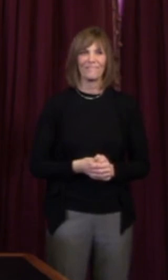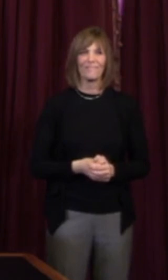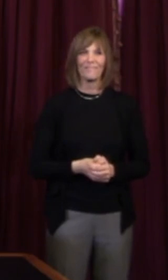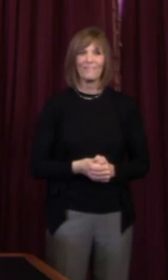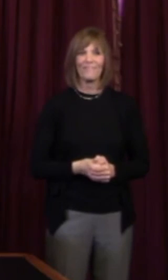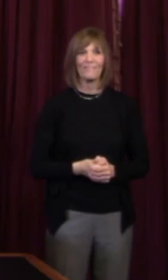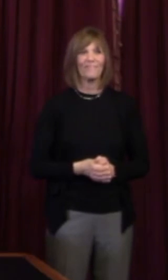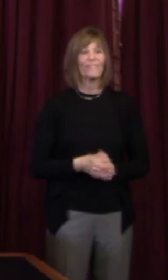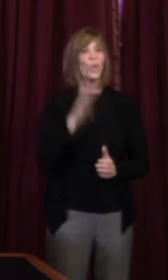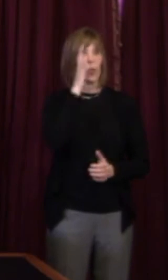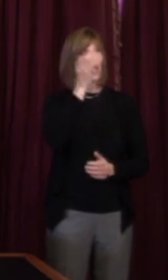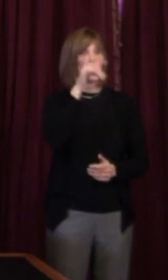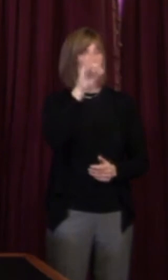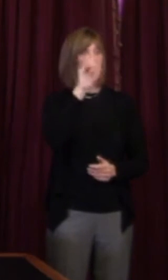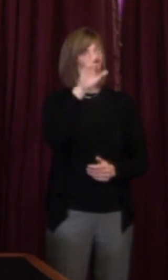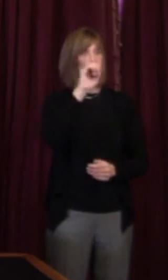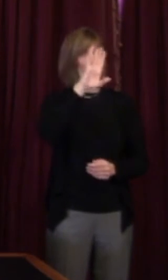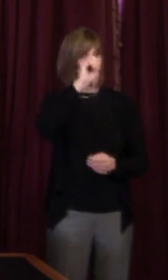What?